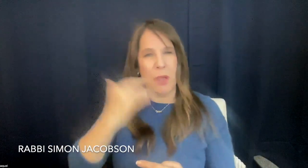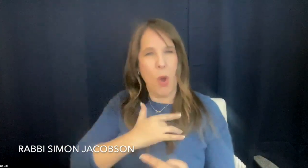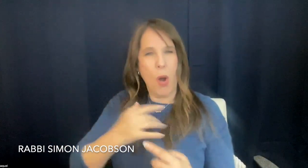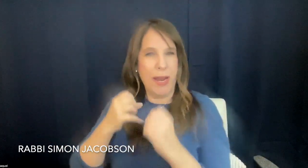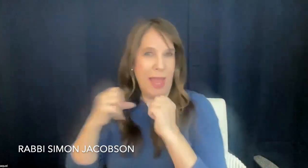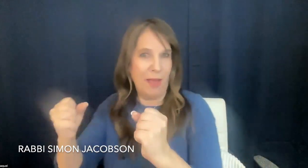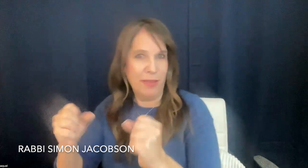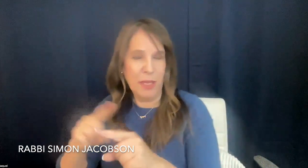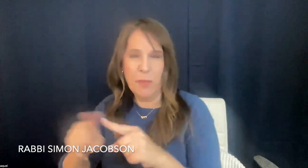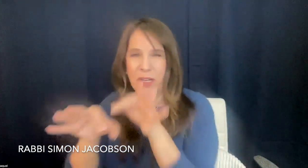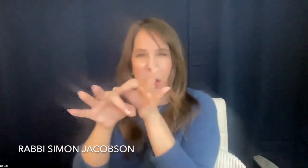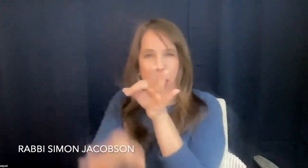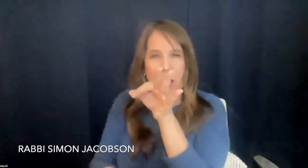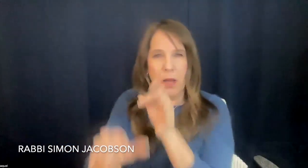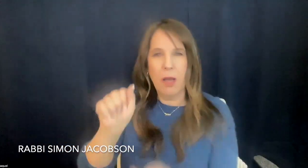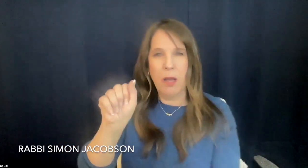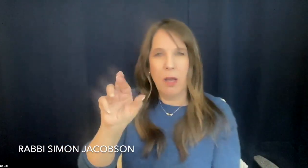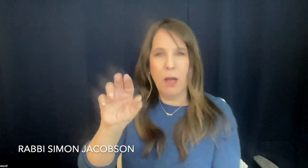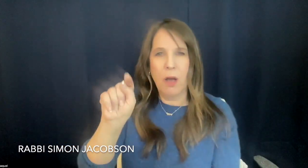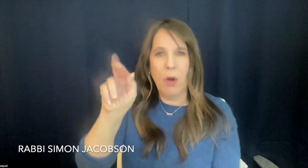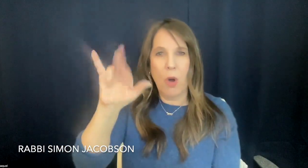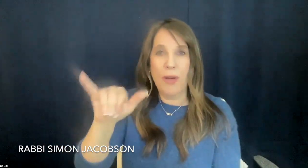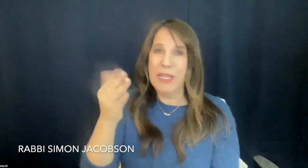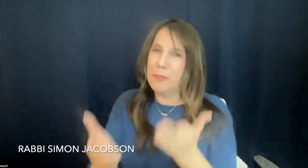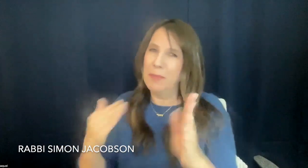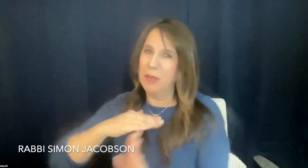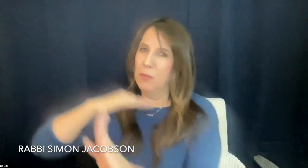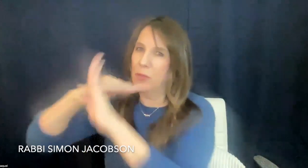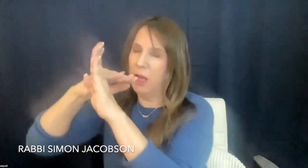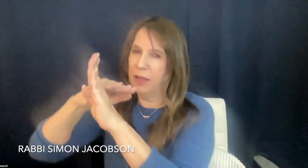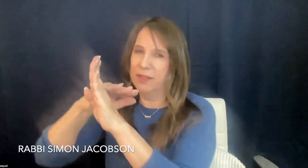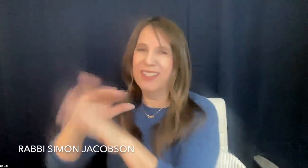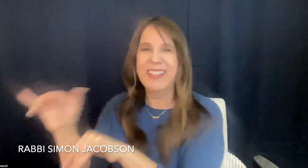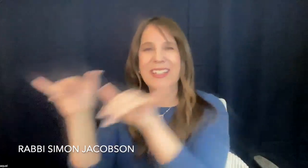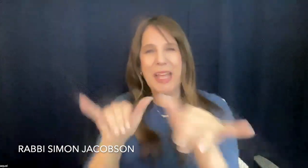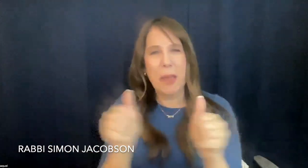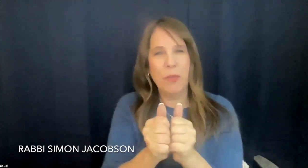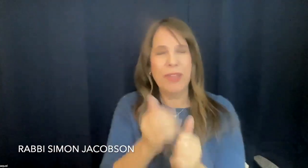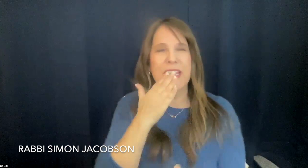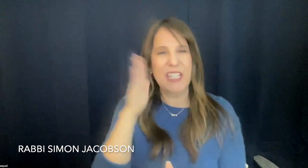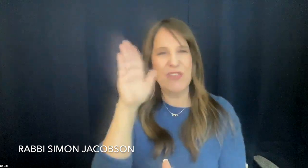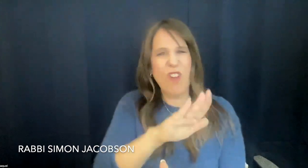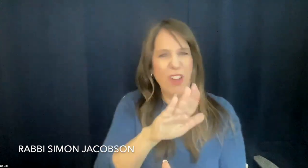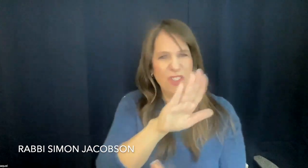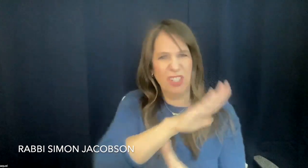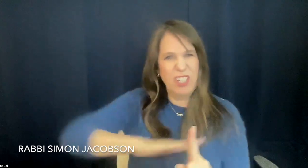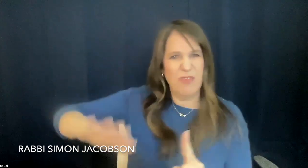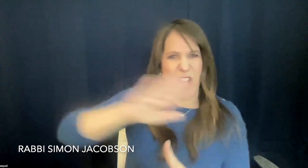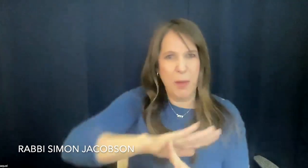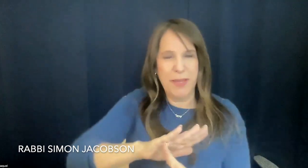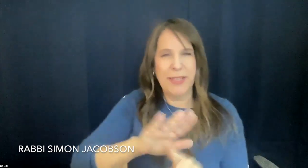can be blocked. What happens in a dysfunctional environment is the arteries get blocked. And then that becomes your